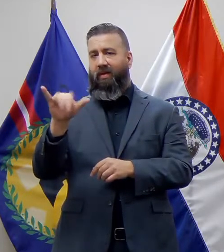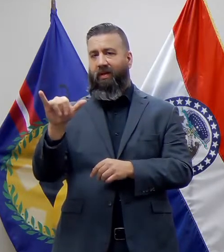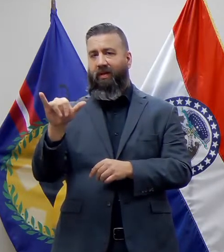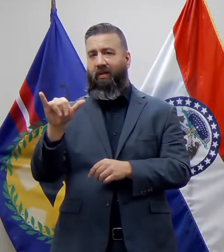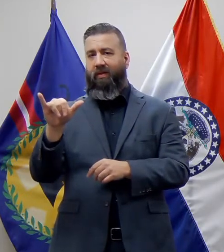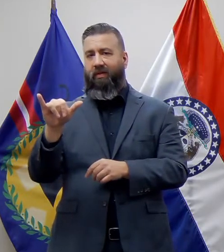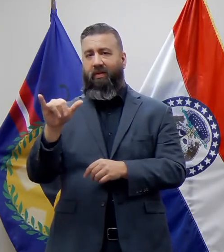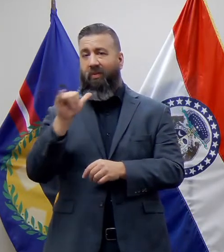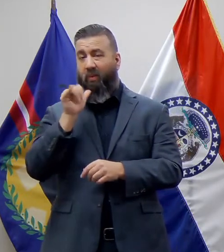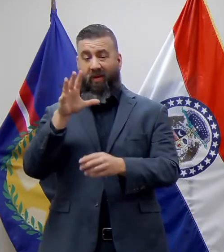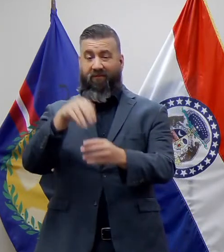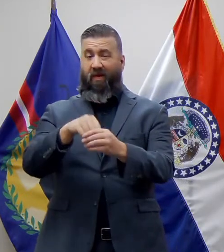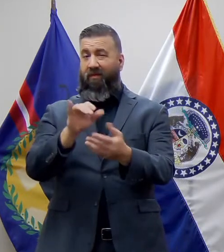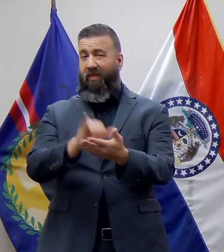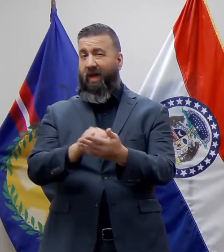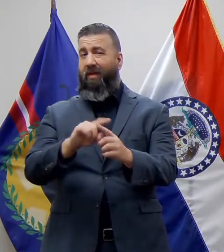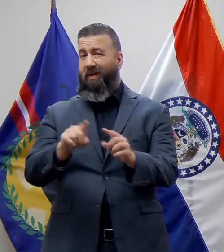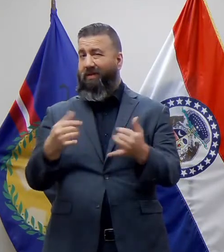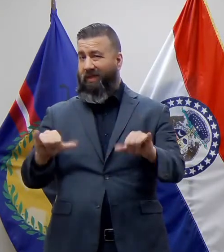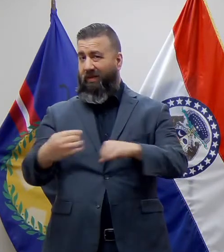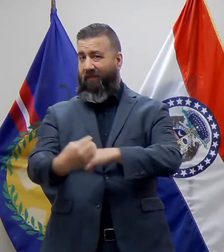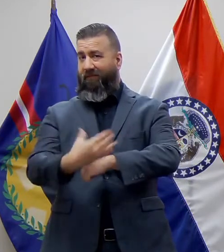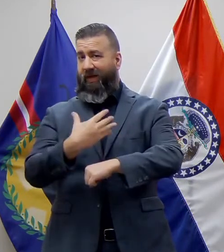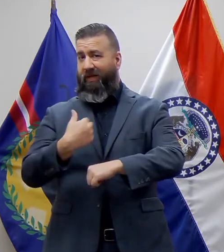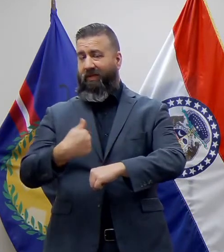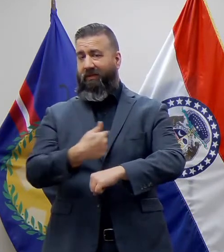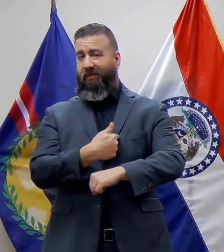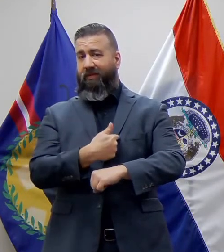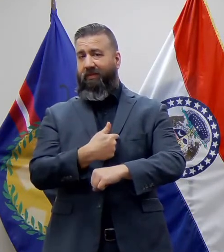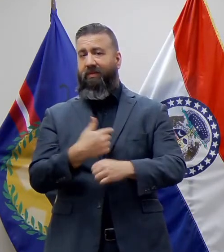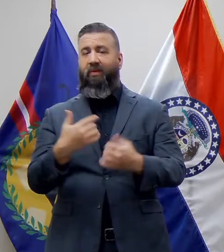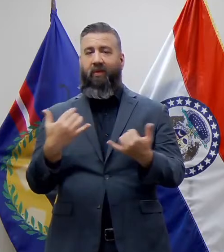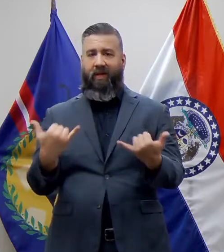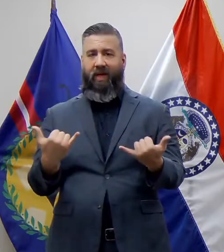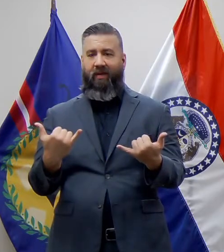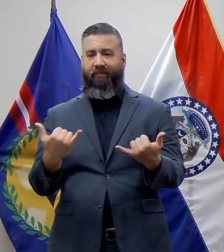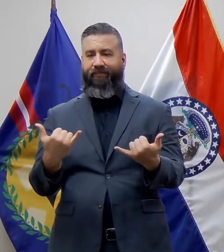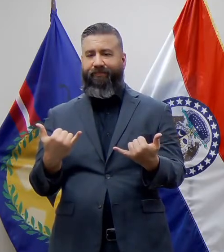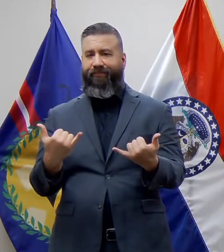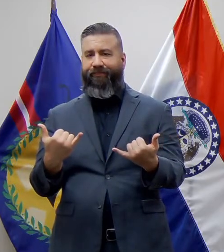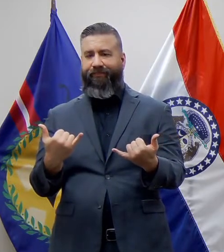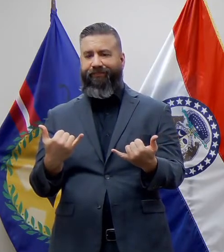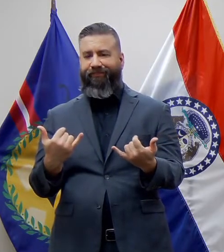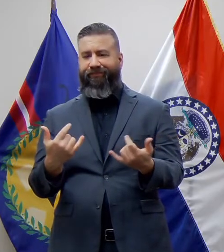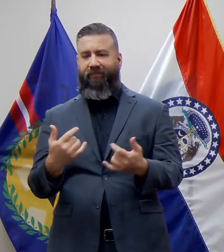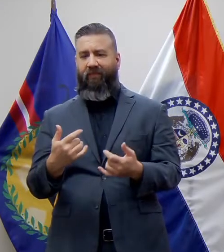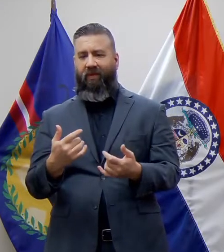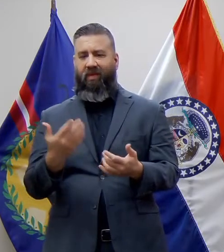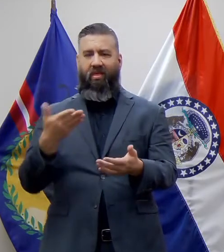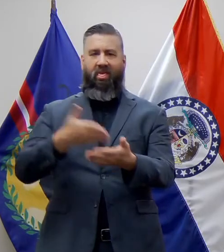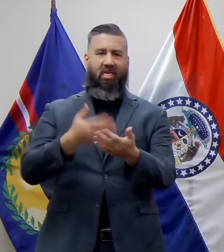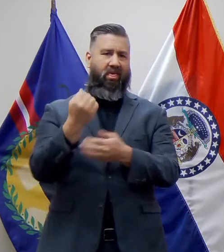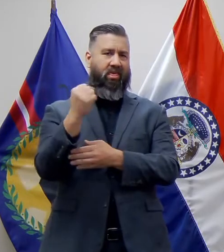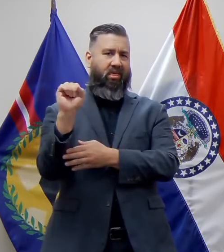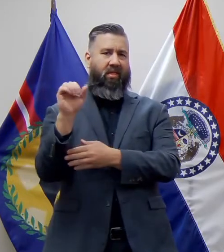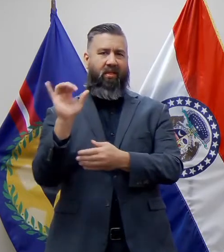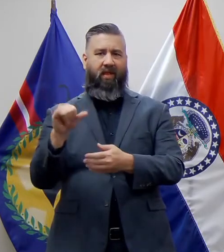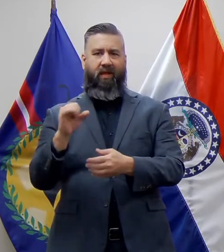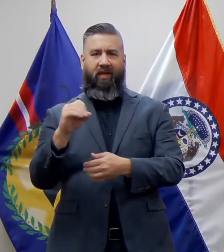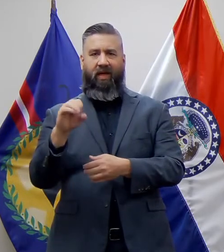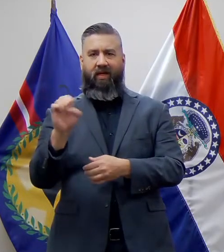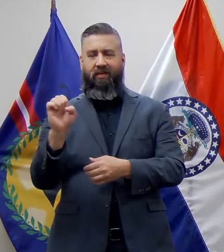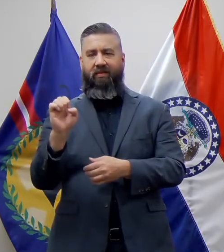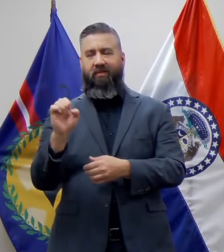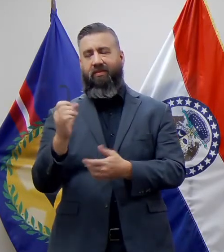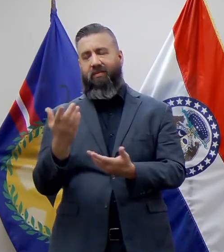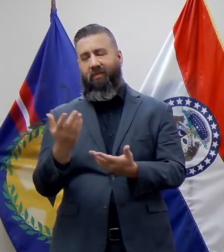we were affected by. And we've now appealed that case along with several other counties across the state, including some rural